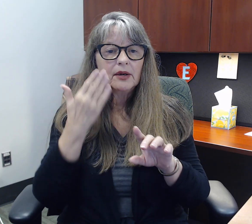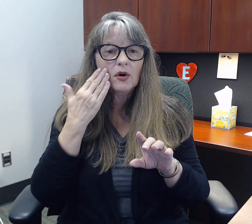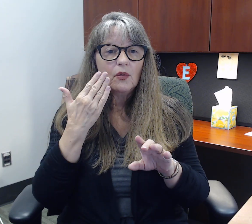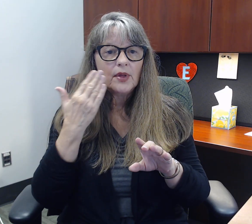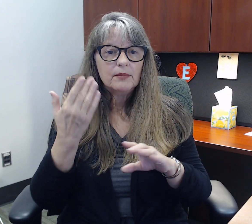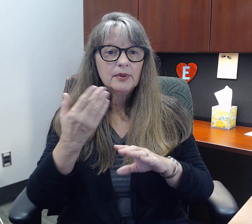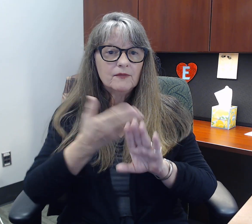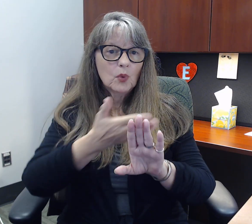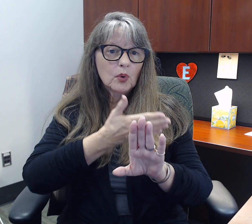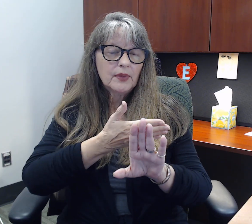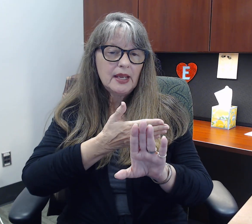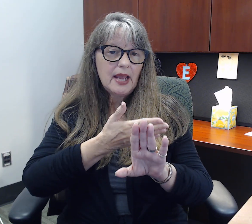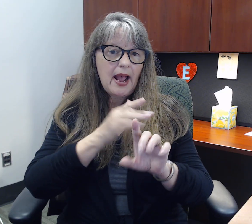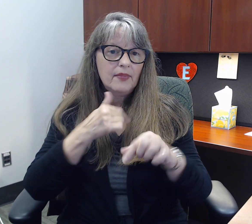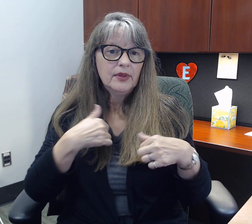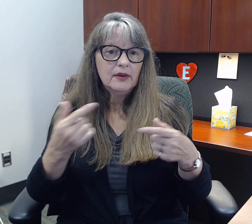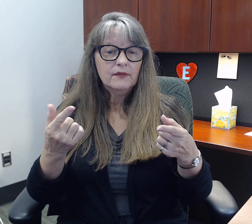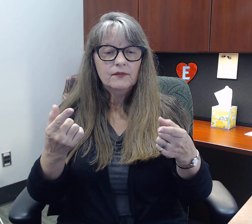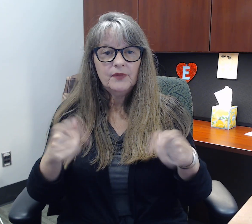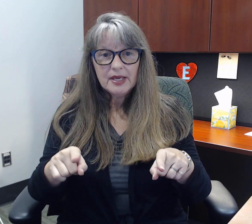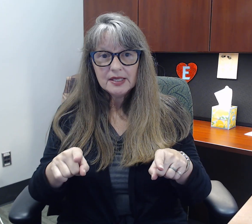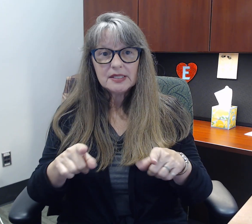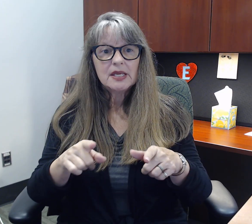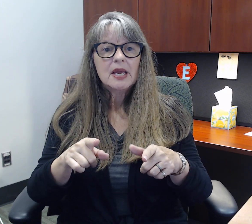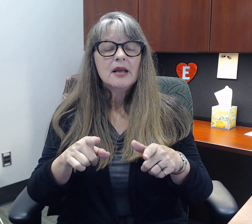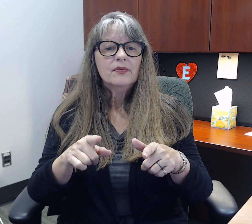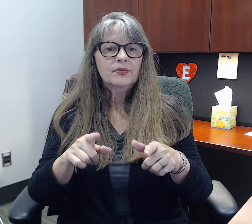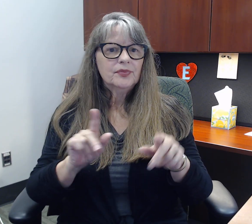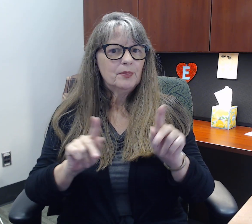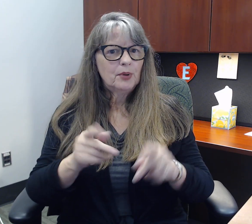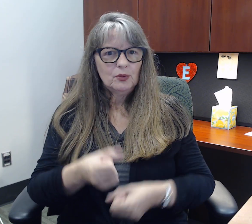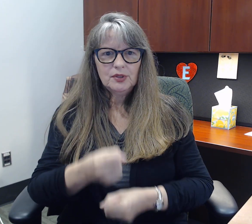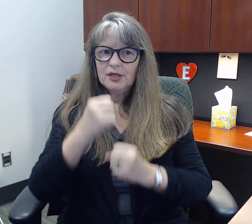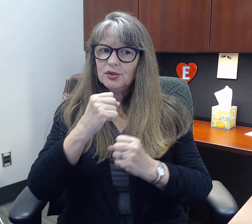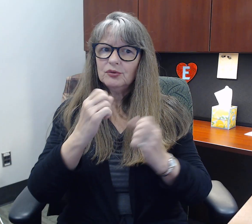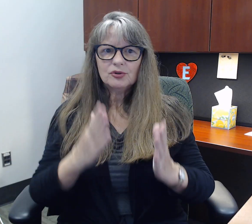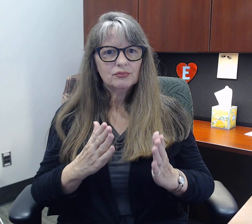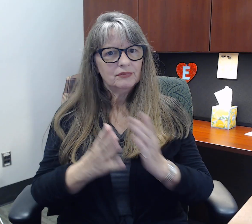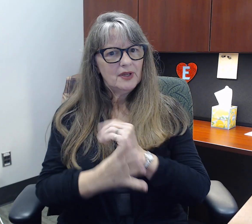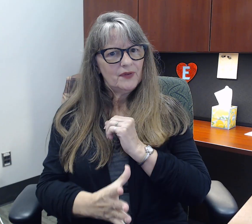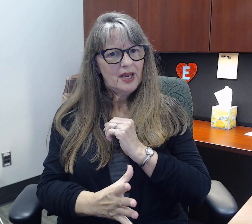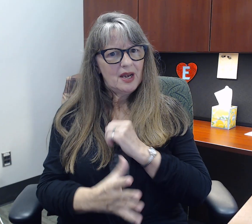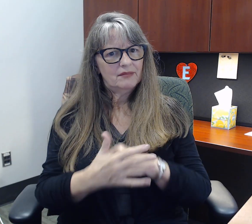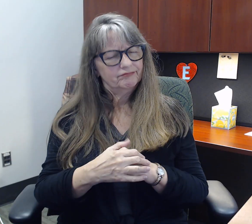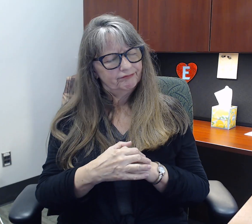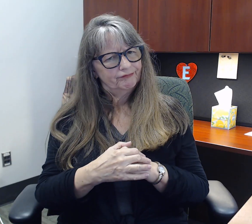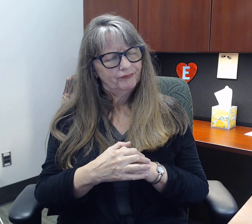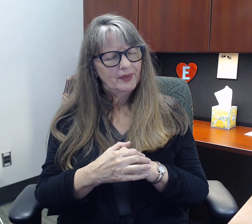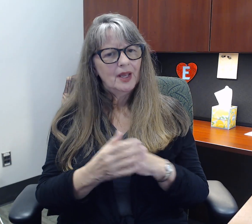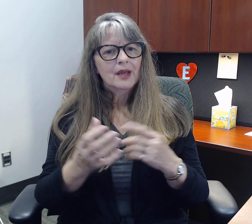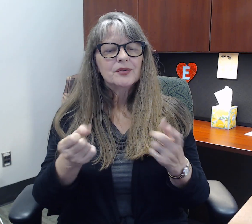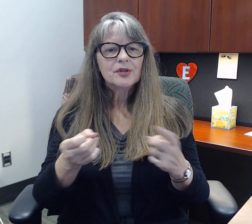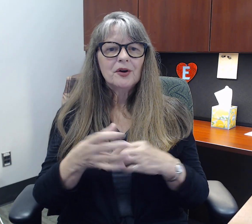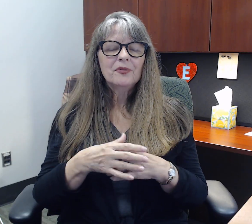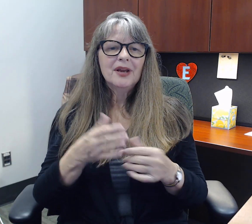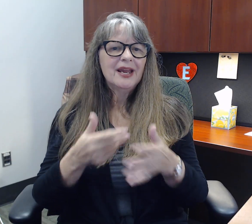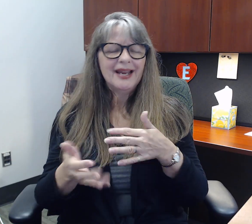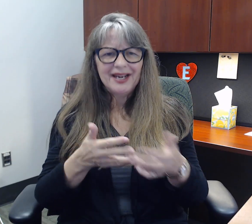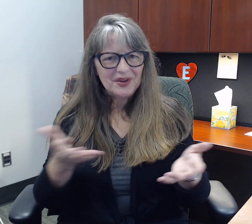know that before they had the events, the protesters defecated. So